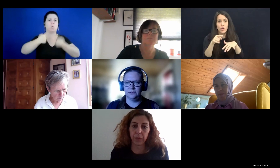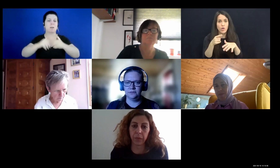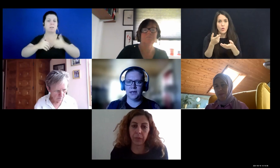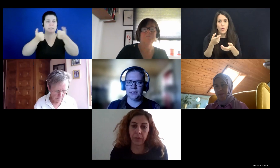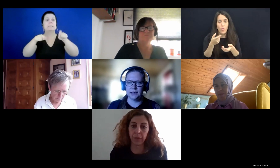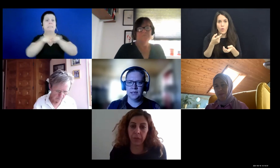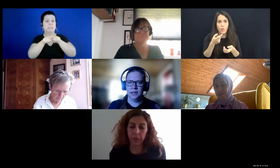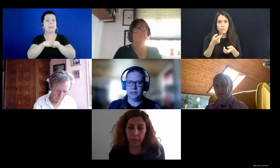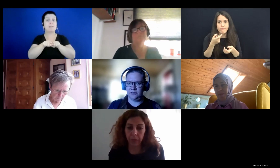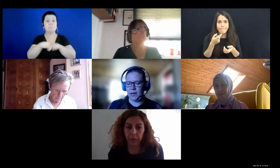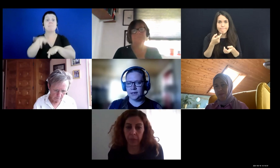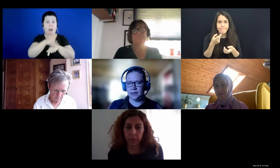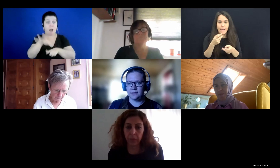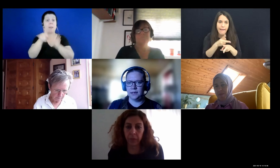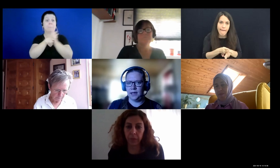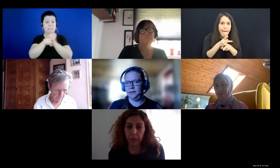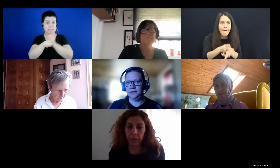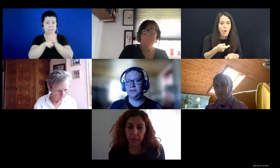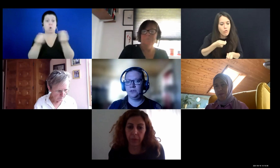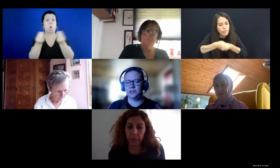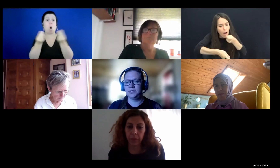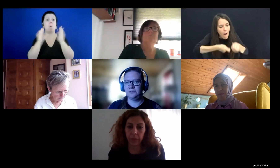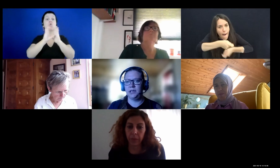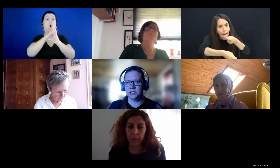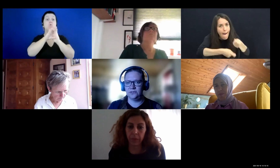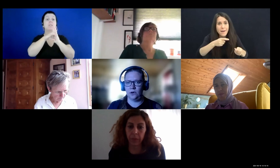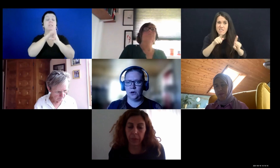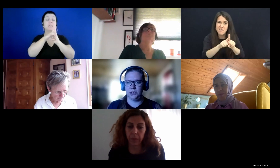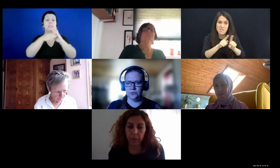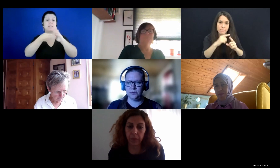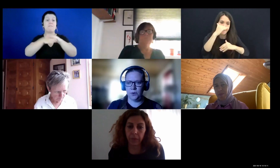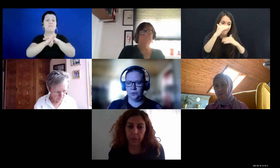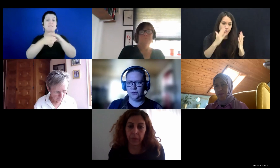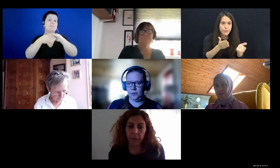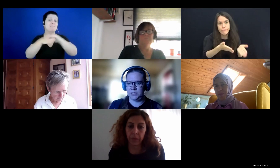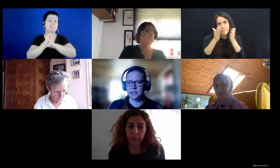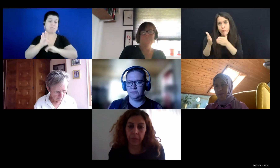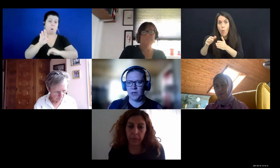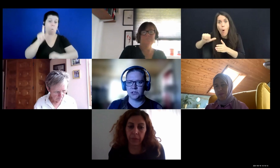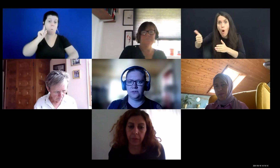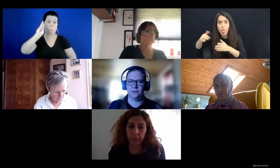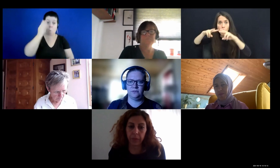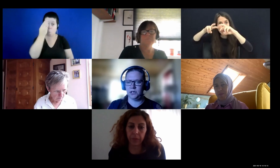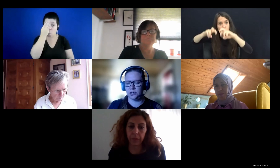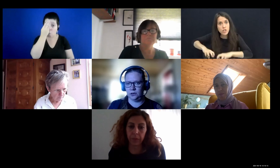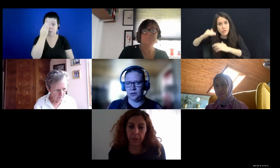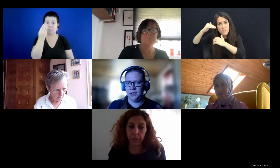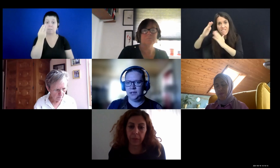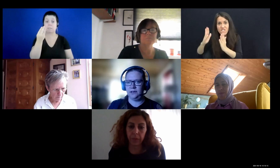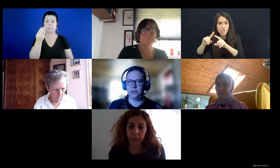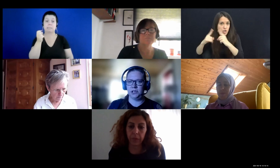we define deafblindness? And different definitions are used, both objective measures,